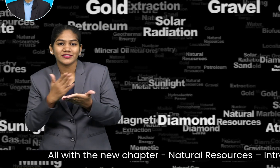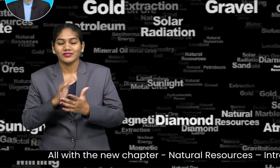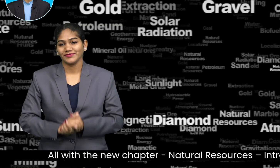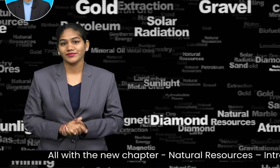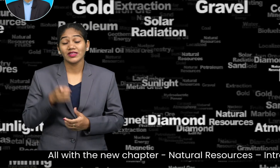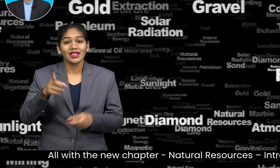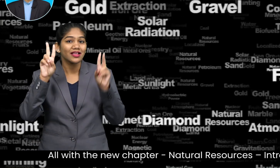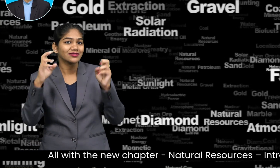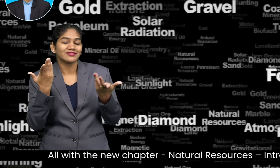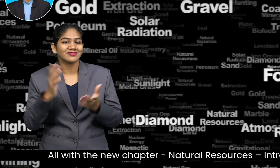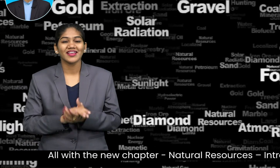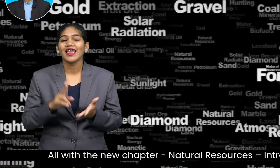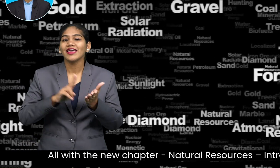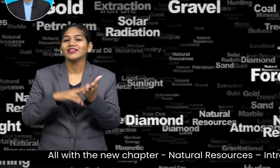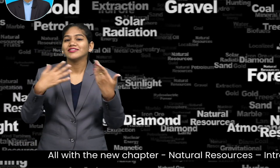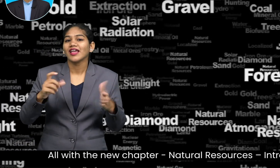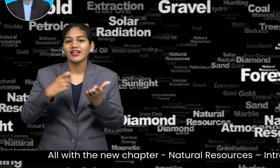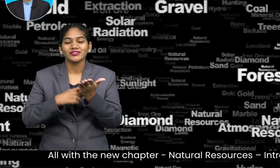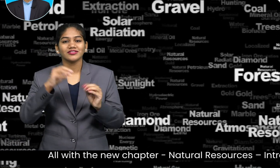Natural Resources Introduction.